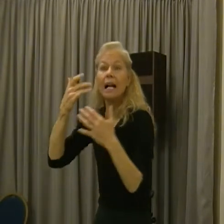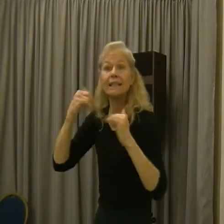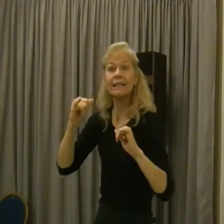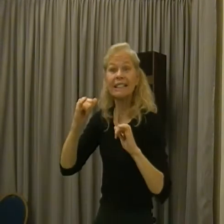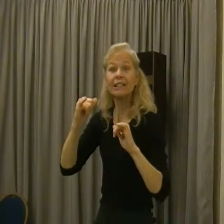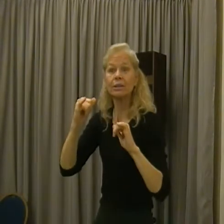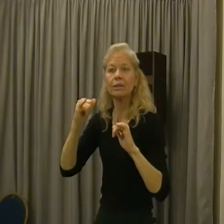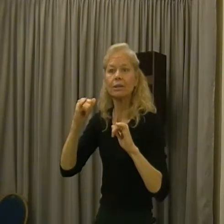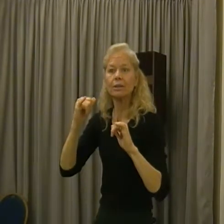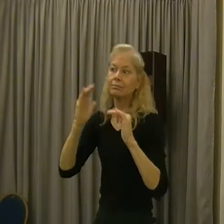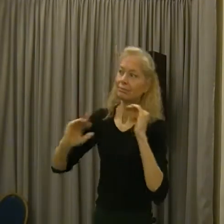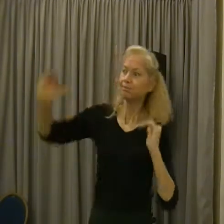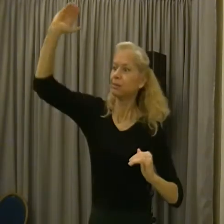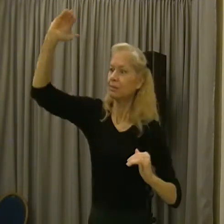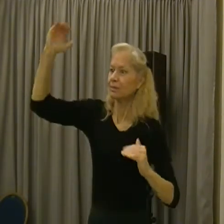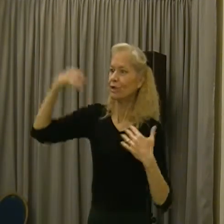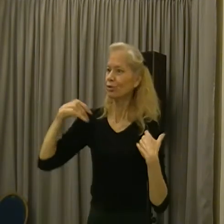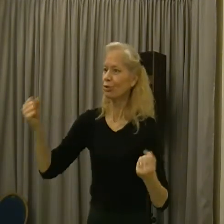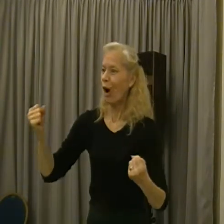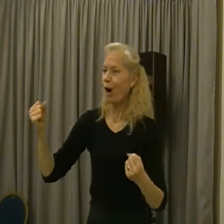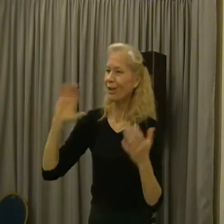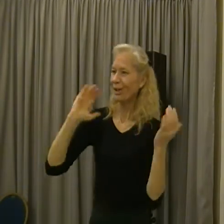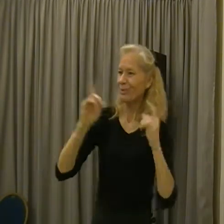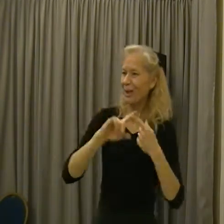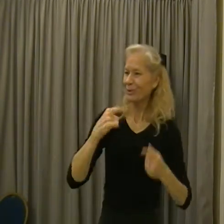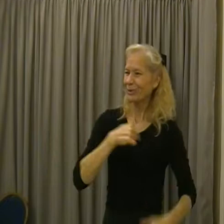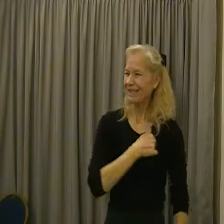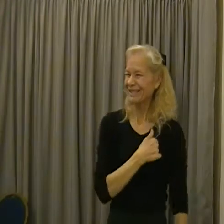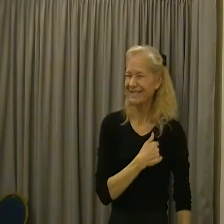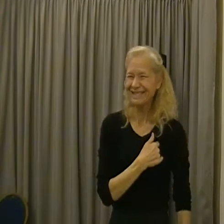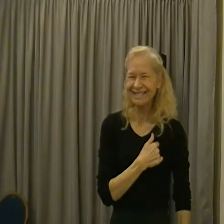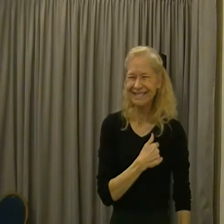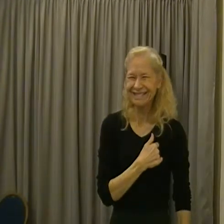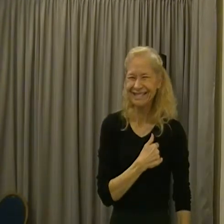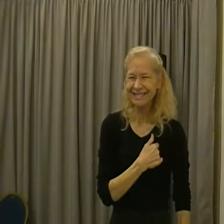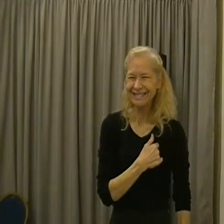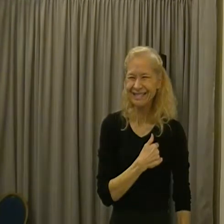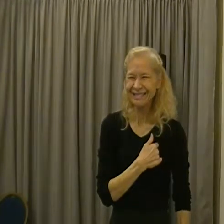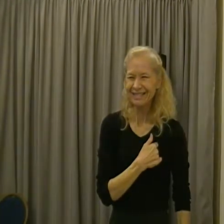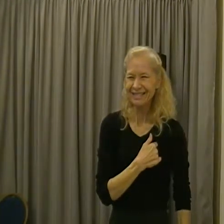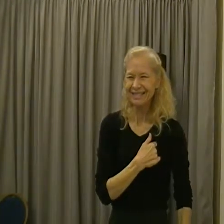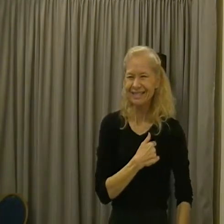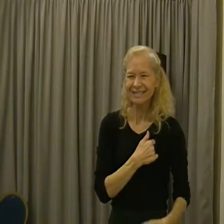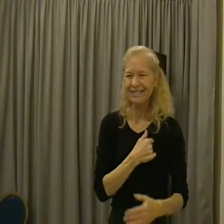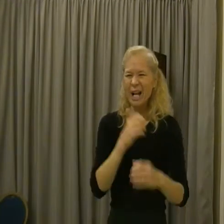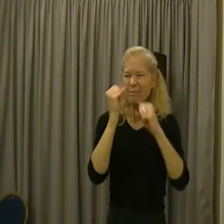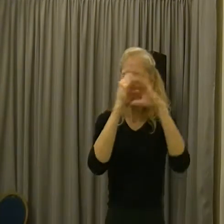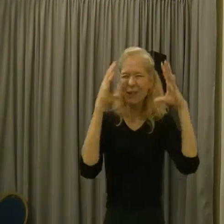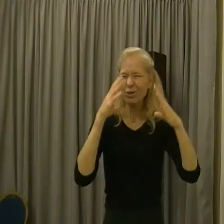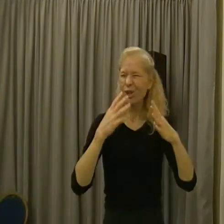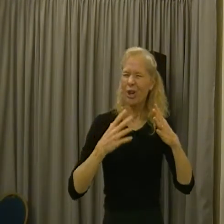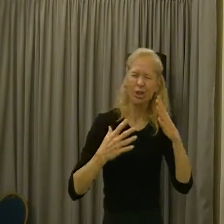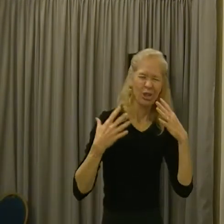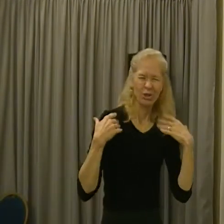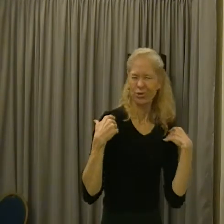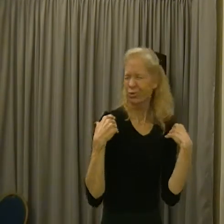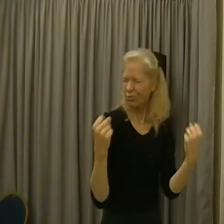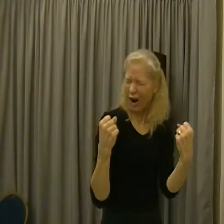his strength, amen. And you know what's wonderful? When we look to God and glorify him,